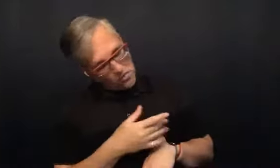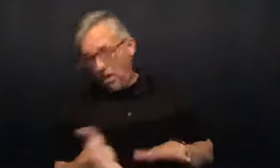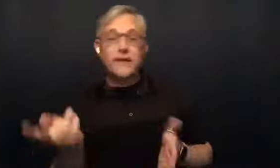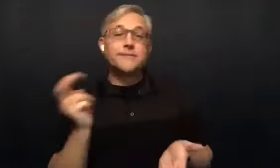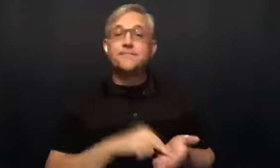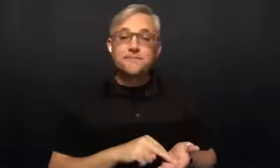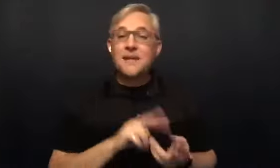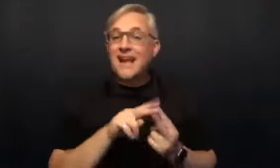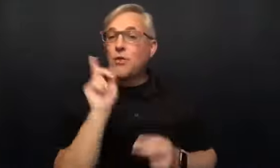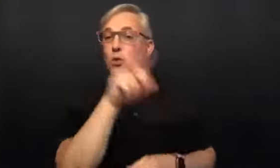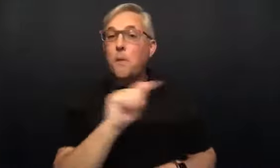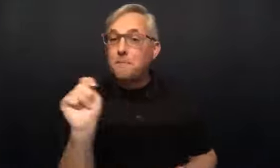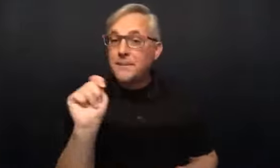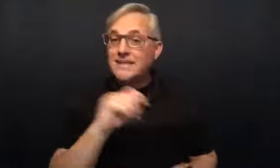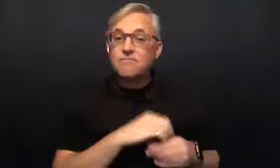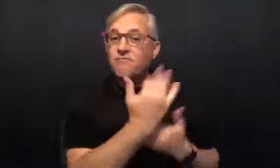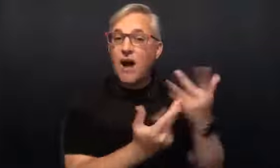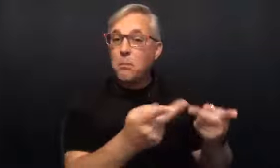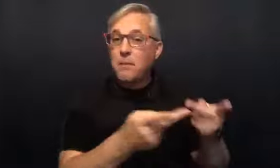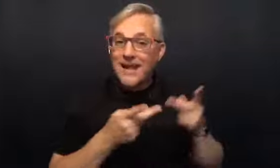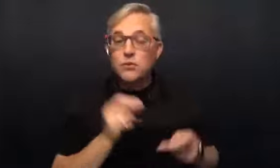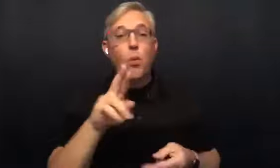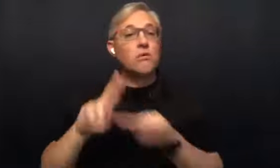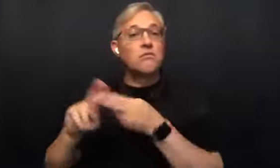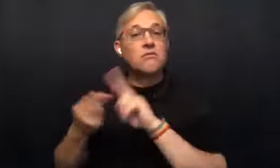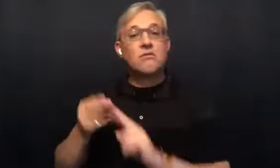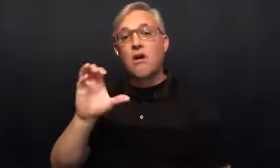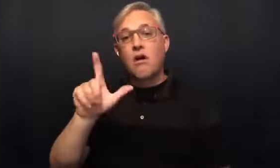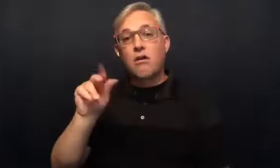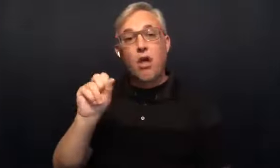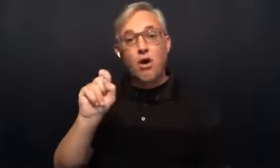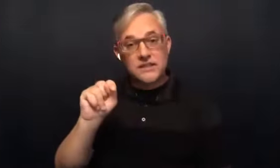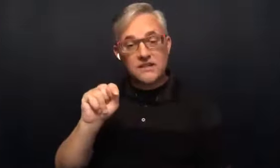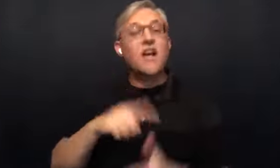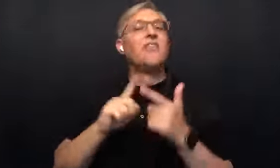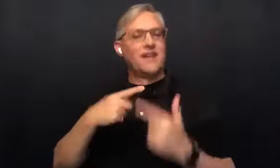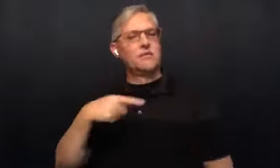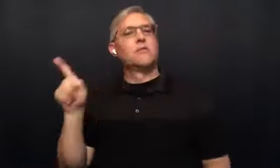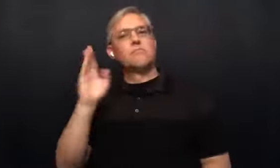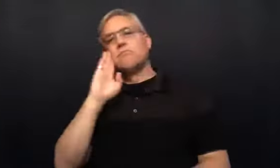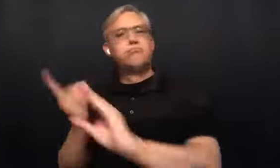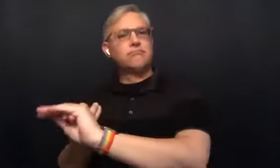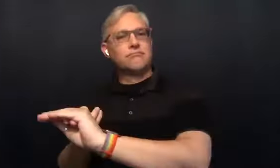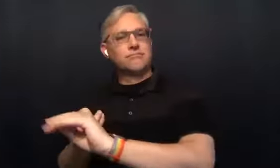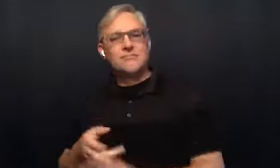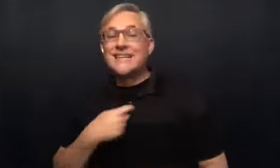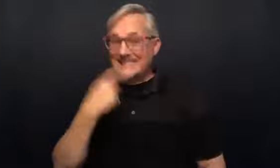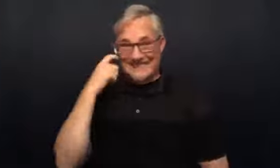or the closet and then he'd go to bed. Now, my mother and I were just laughing about this week. She said, you know, your father used to do